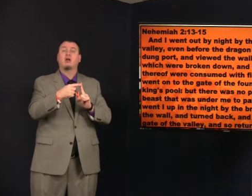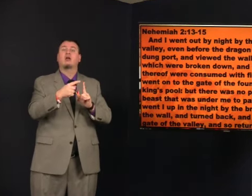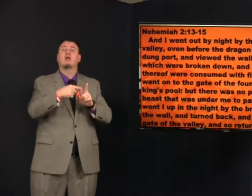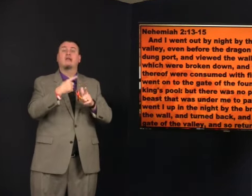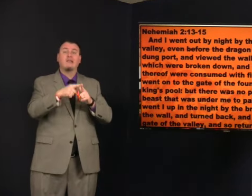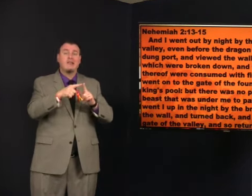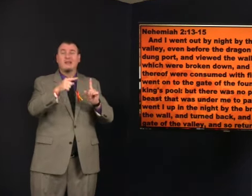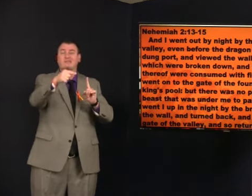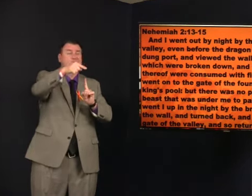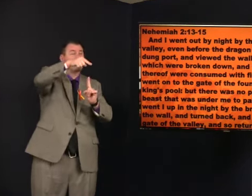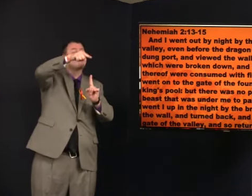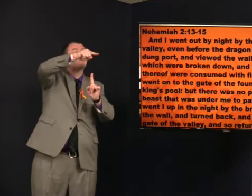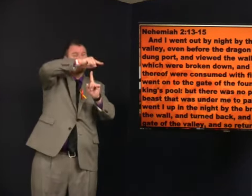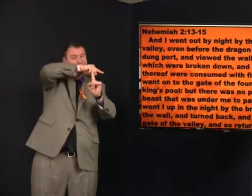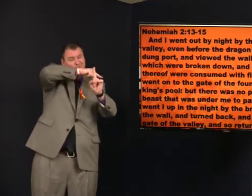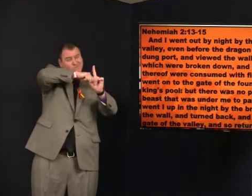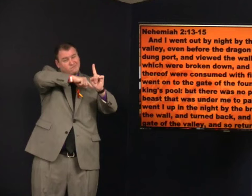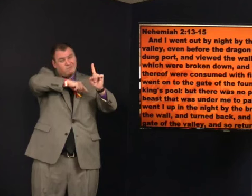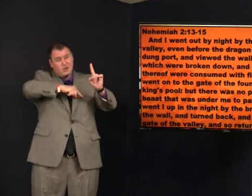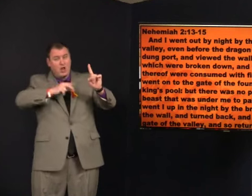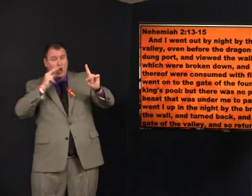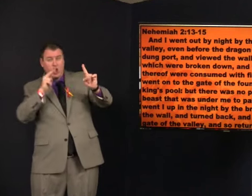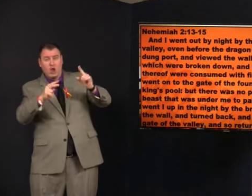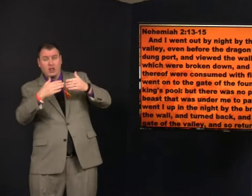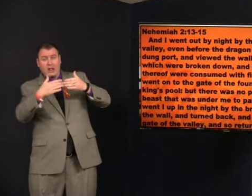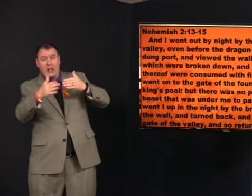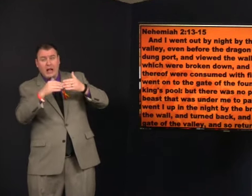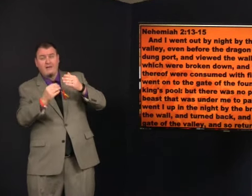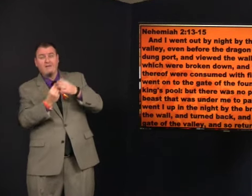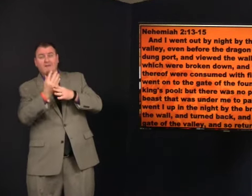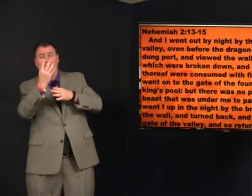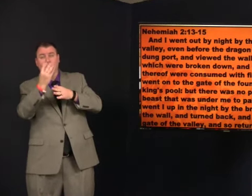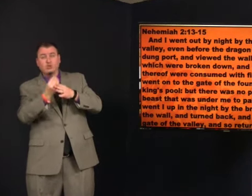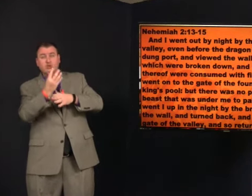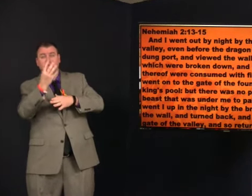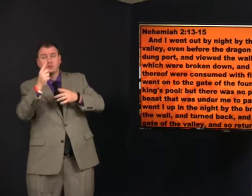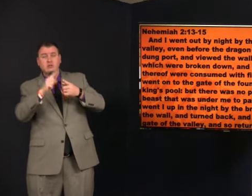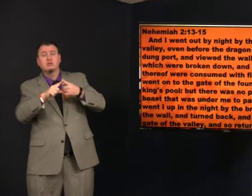with fire. Then I went on to the gate of the fountain